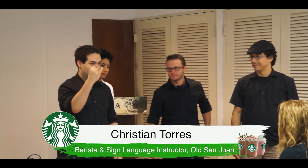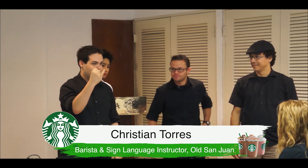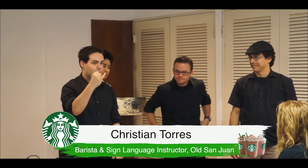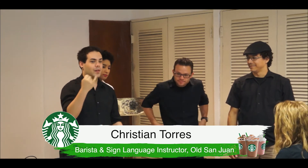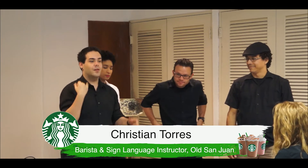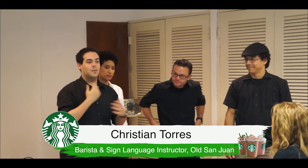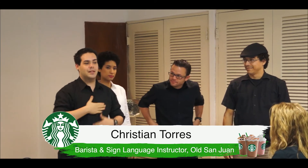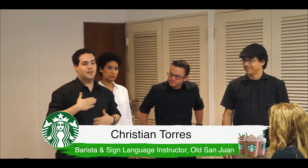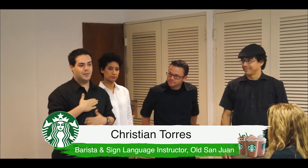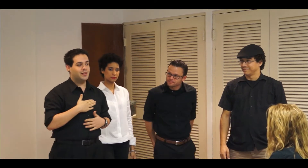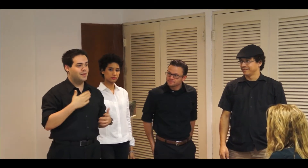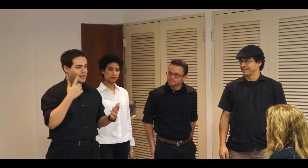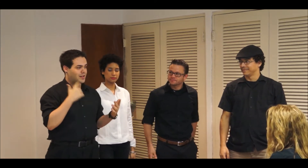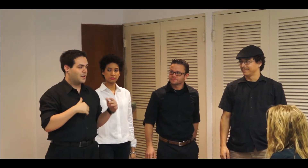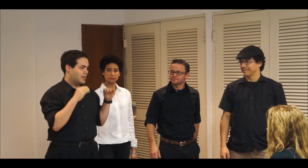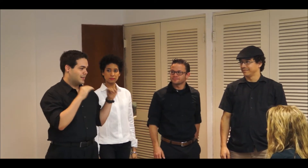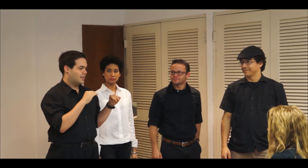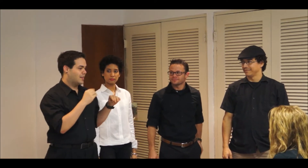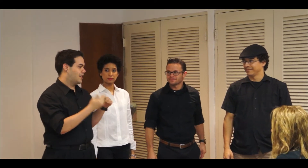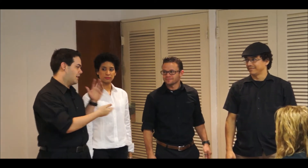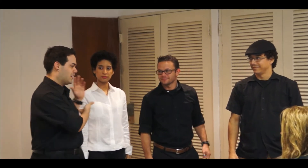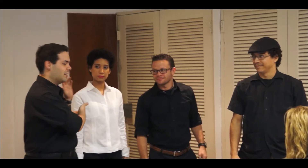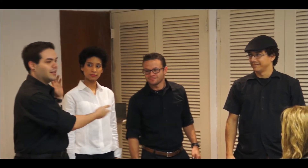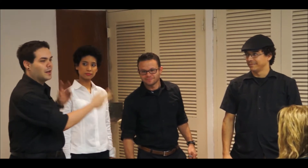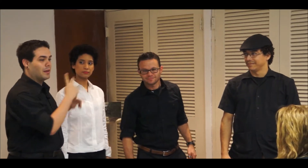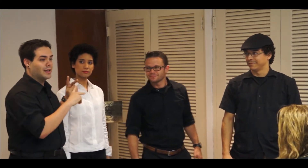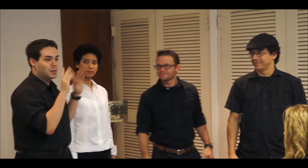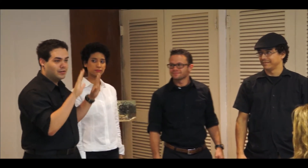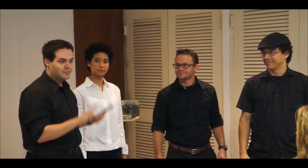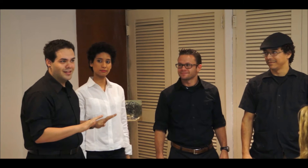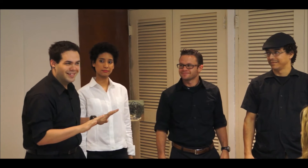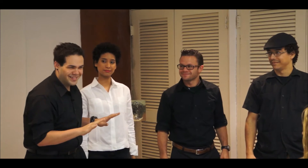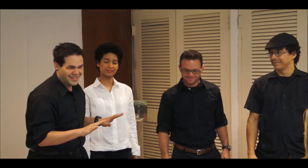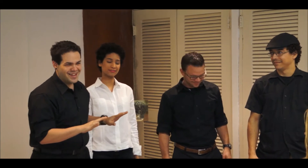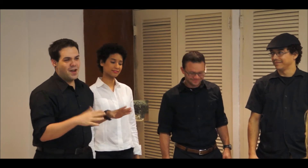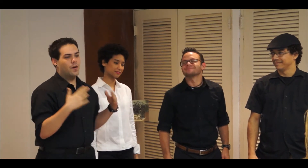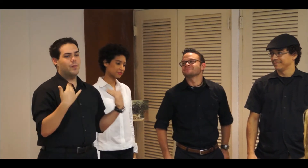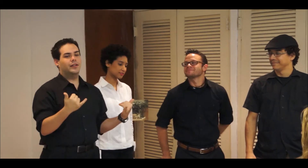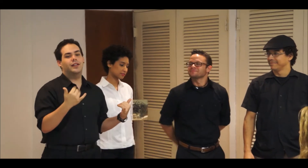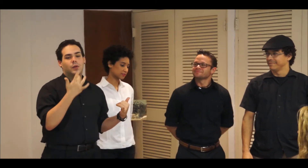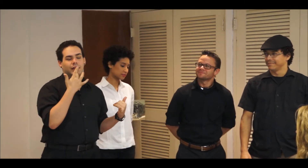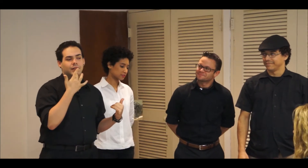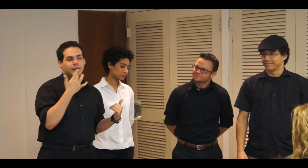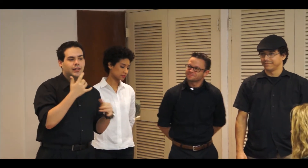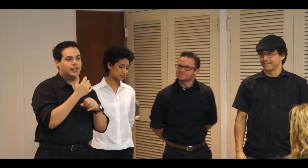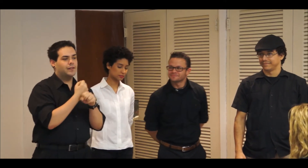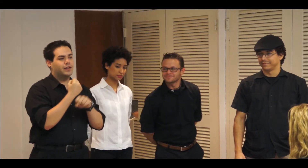and it's a pleasure for me to given the class to this wonderful Today we're to be degusting the coffee in